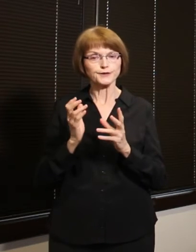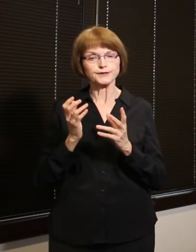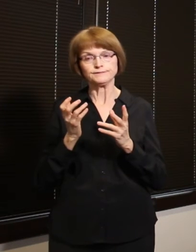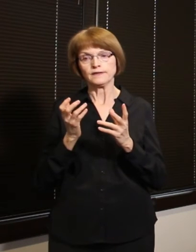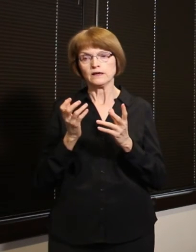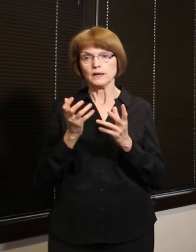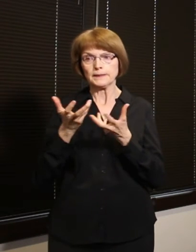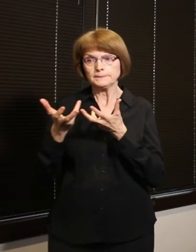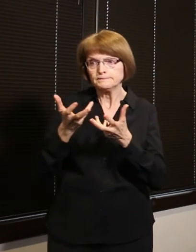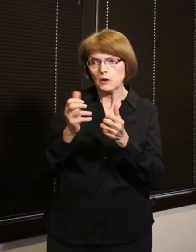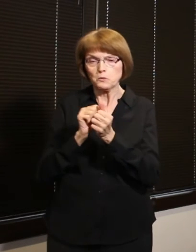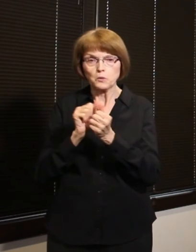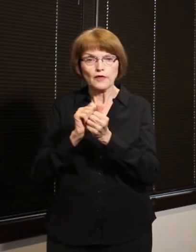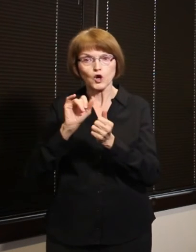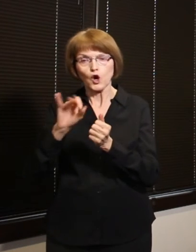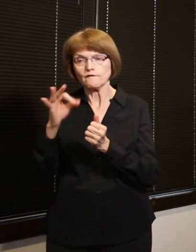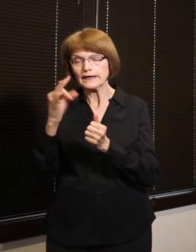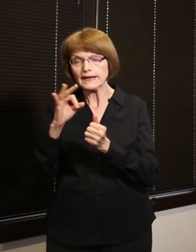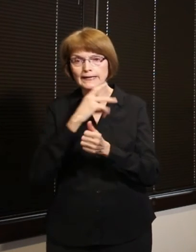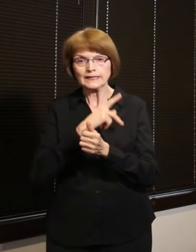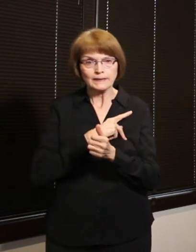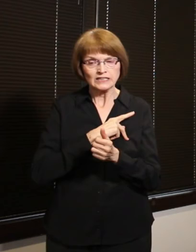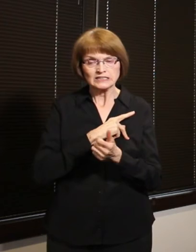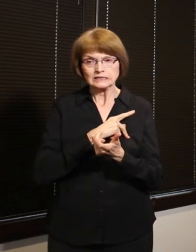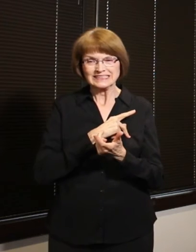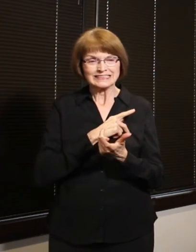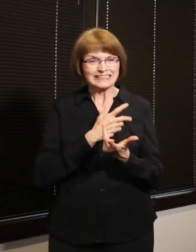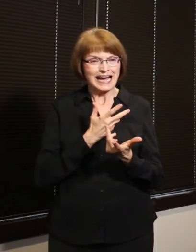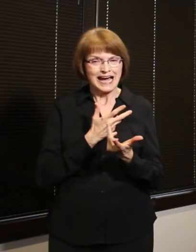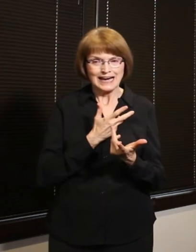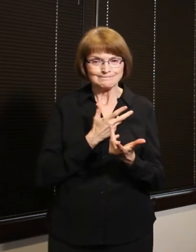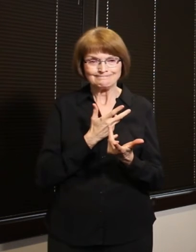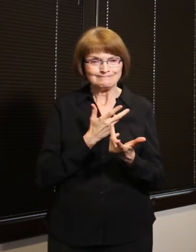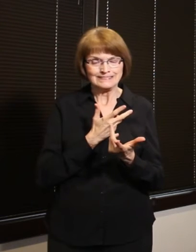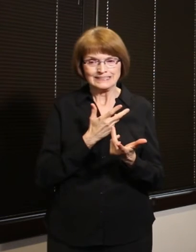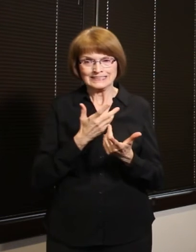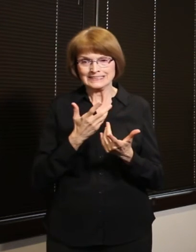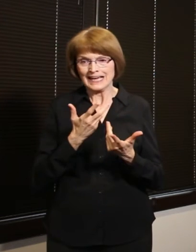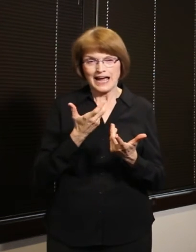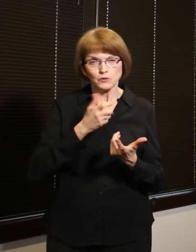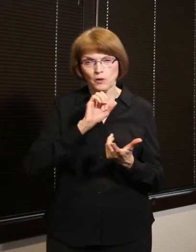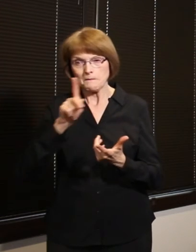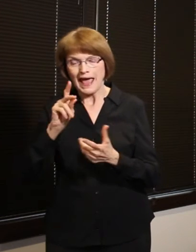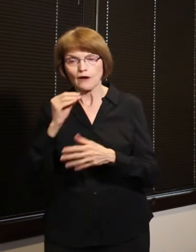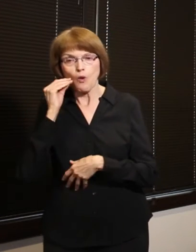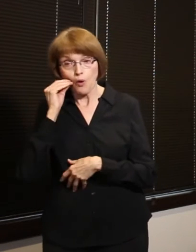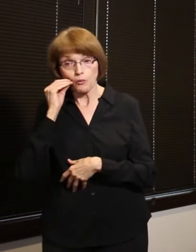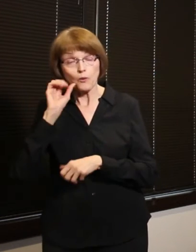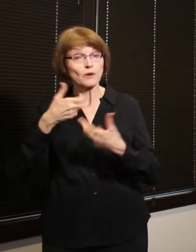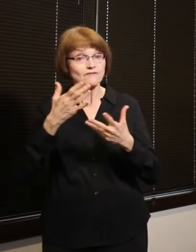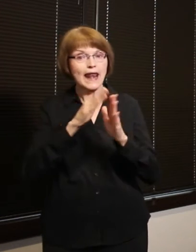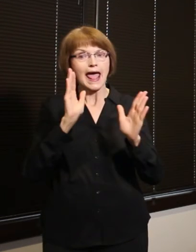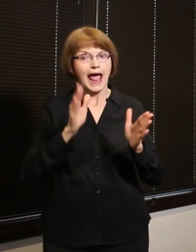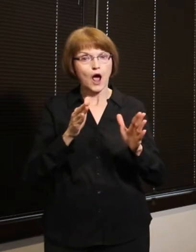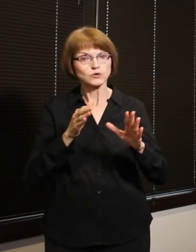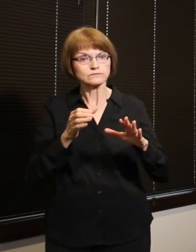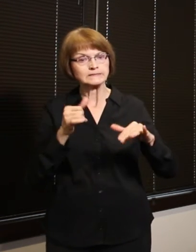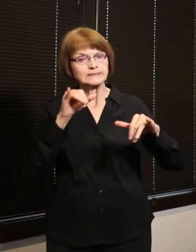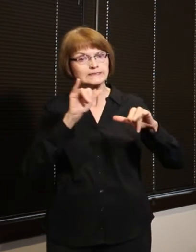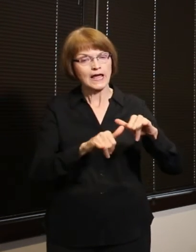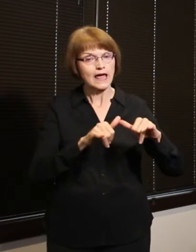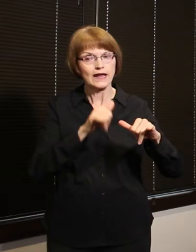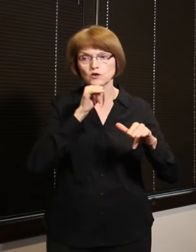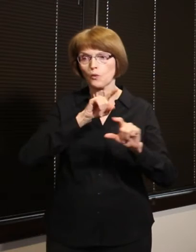with COVID patients and feels anxious about going home, we've provided housing for them so that they wouldn't have to expose